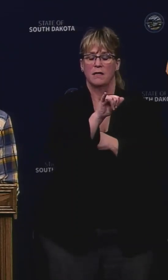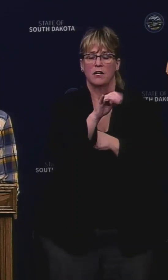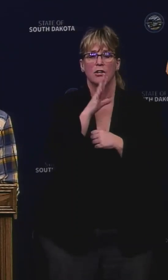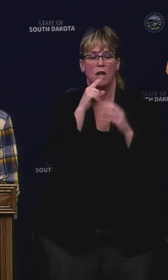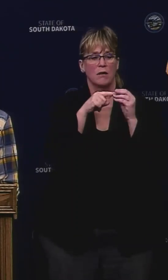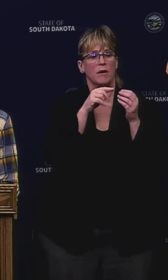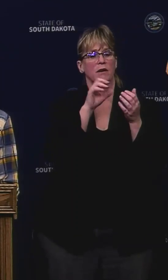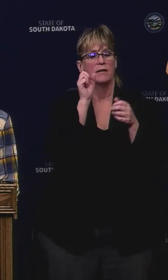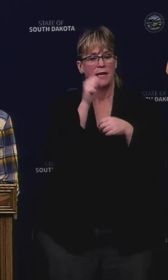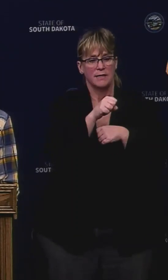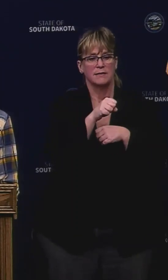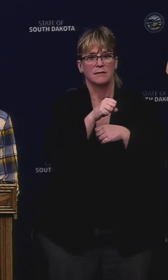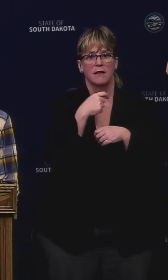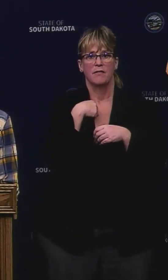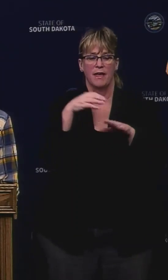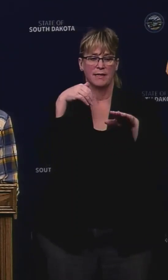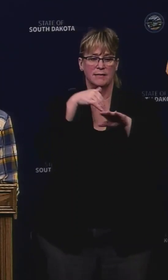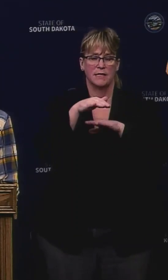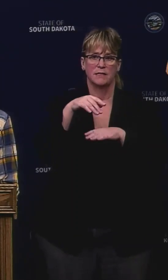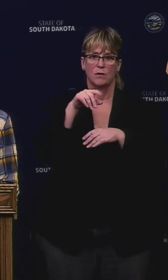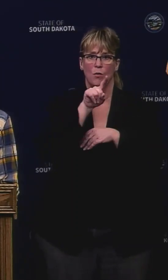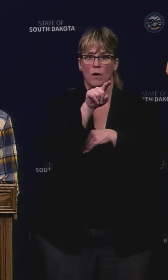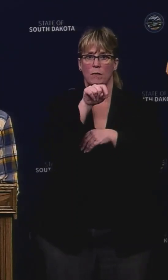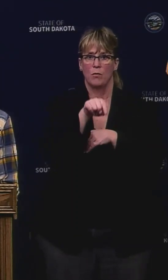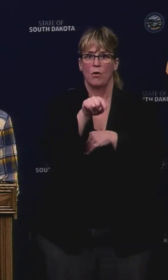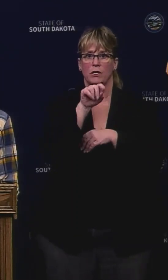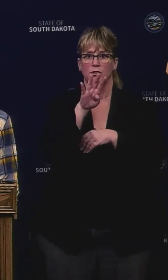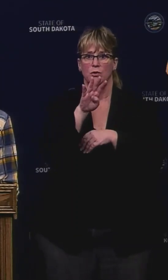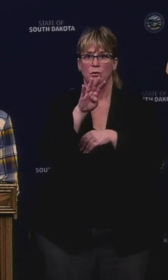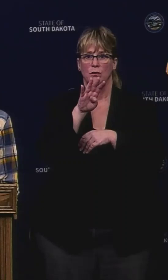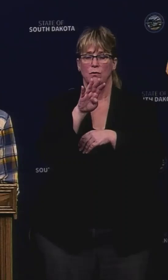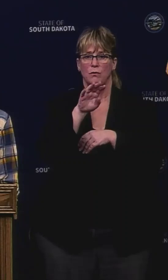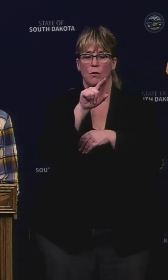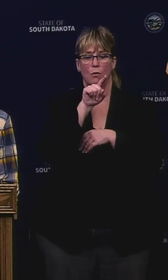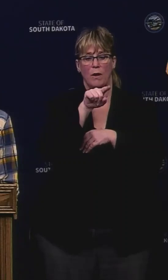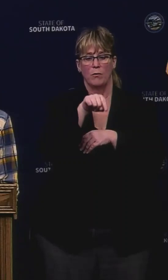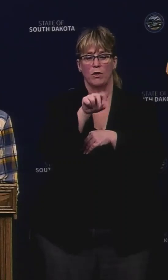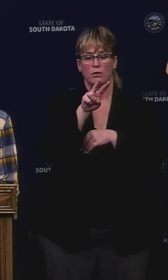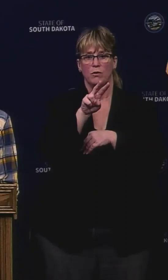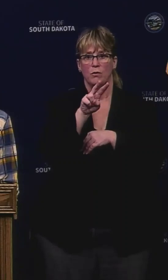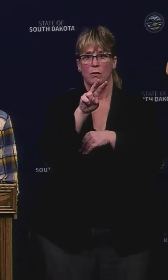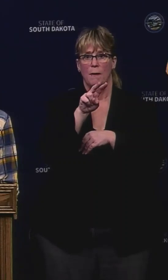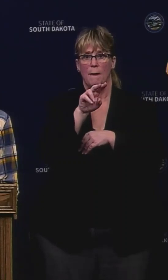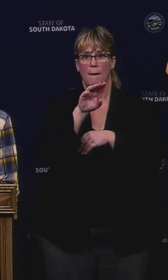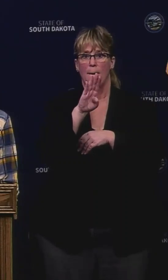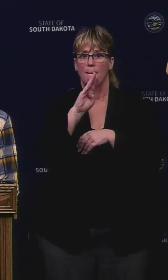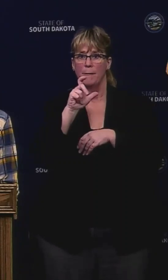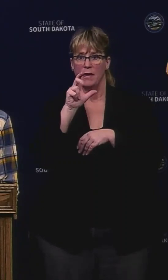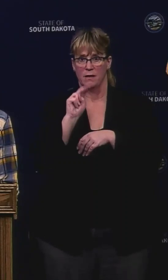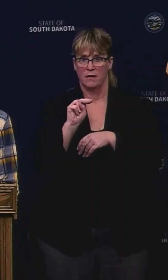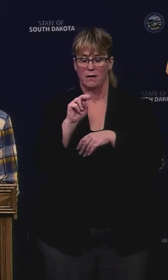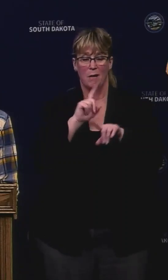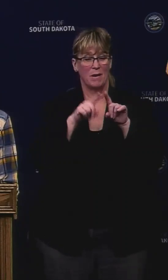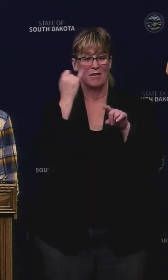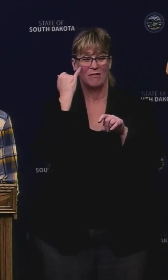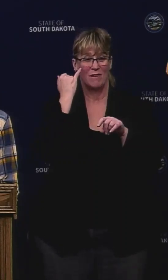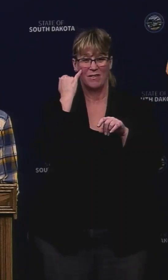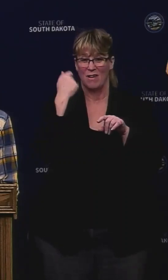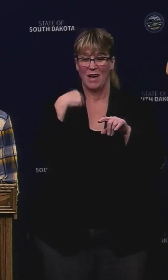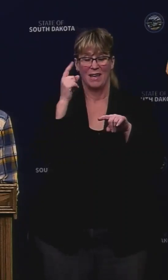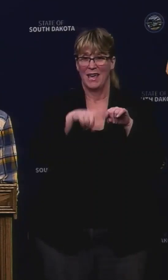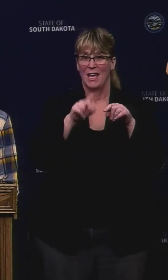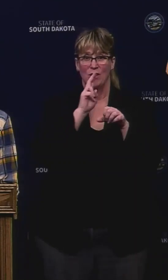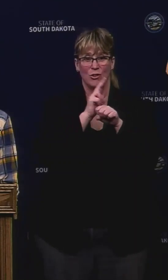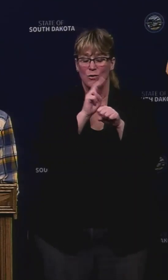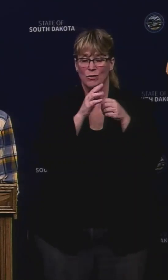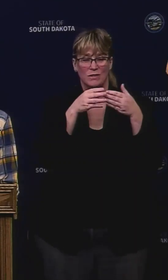the federal government stimulus package did send us $1.25 billion, But if I can't have some flexibility to utilize that